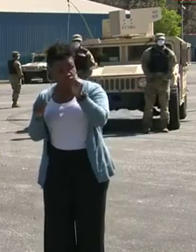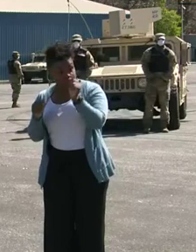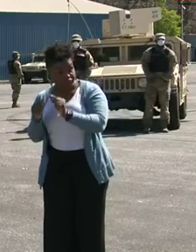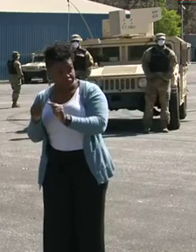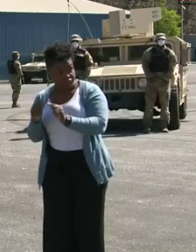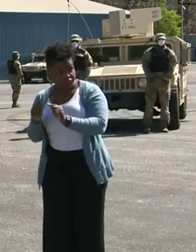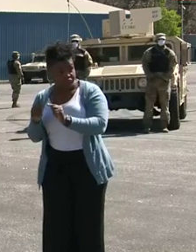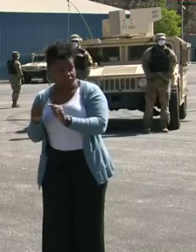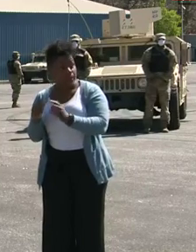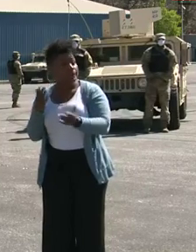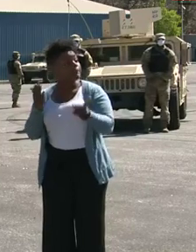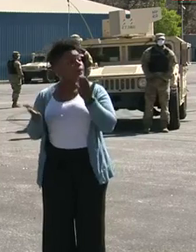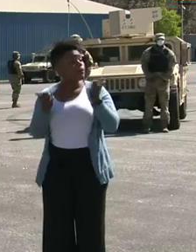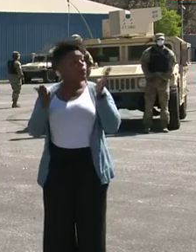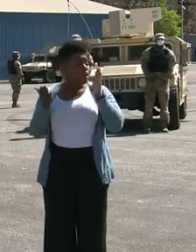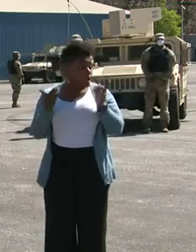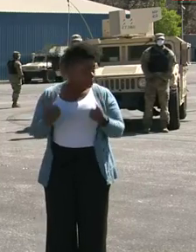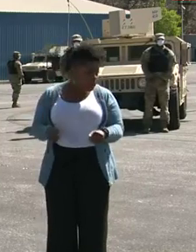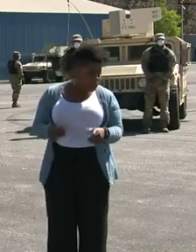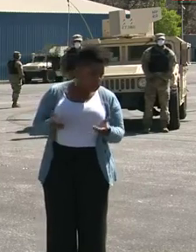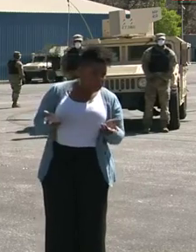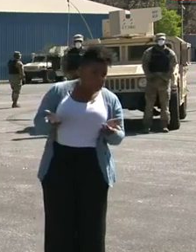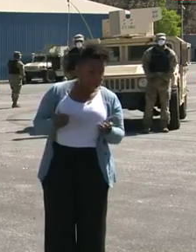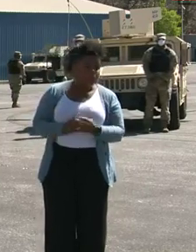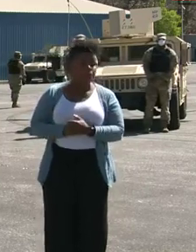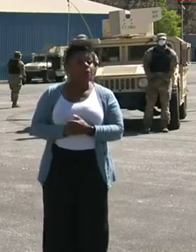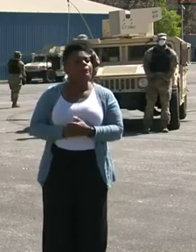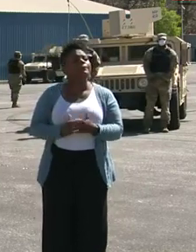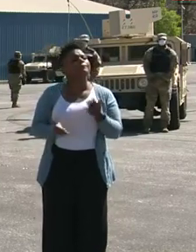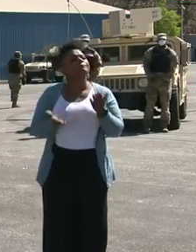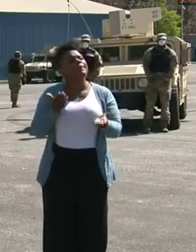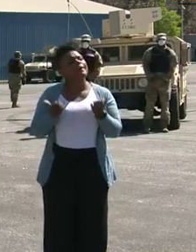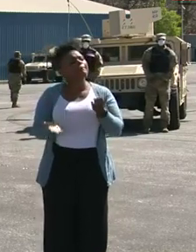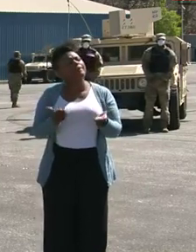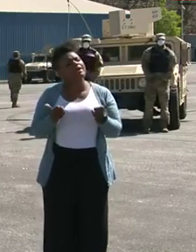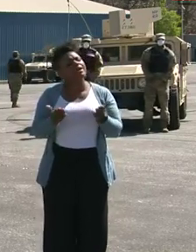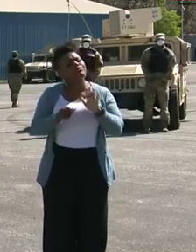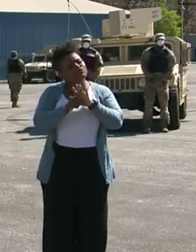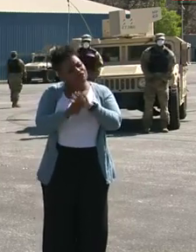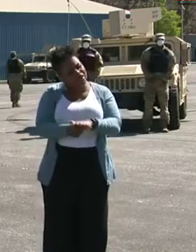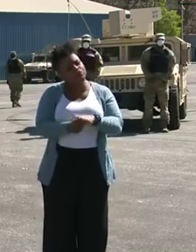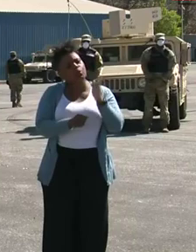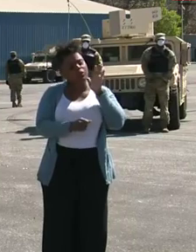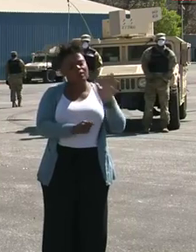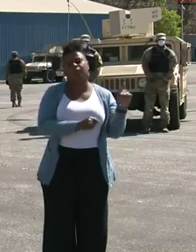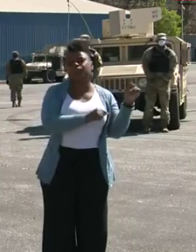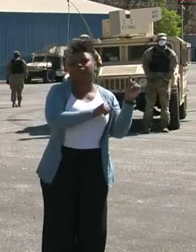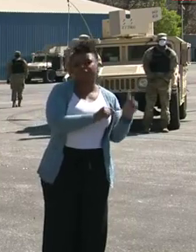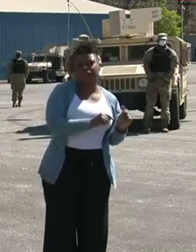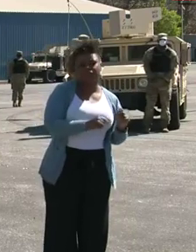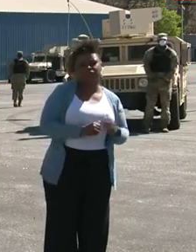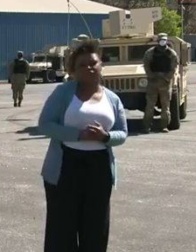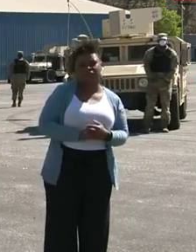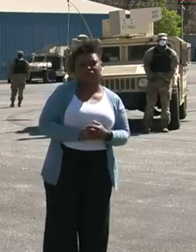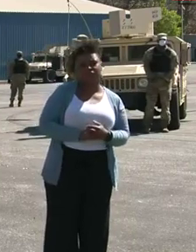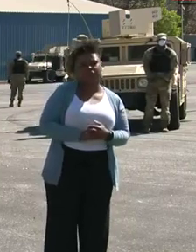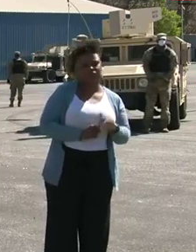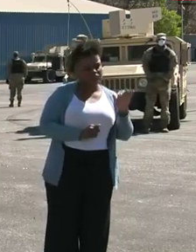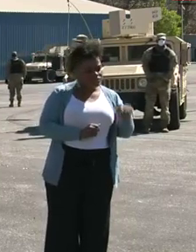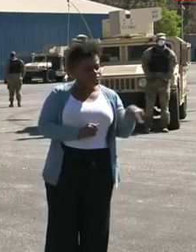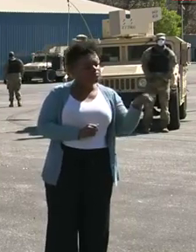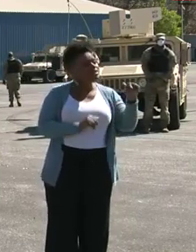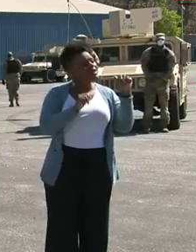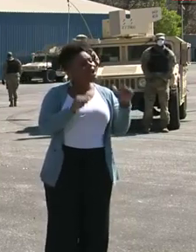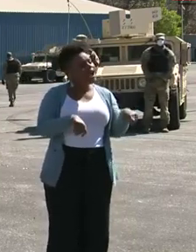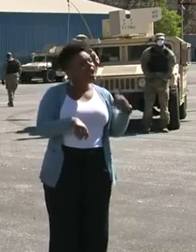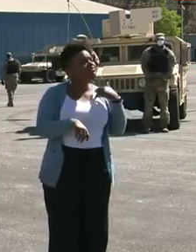lot of people are out, that will also alleviate some of the pressure. So they can exhaust, again, that 30 to 40%. They